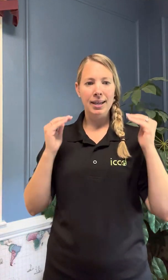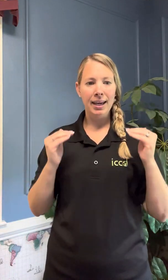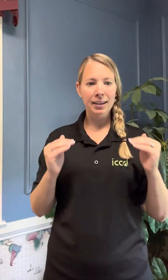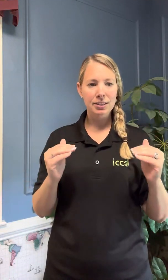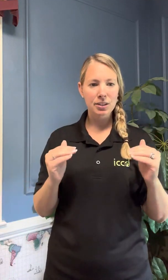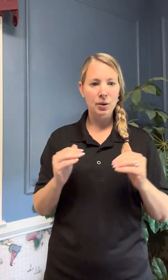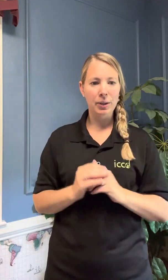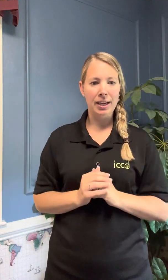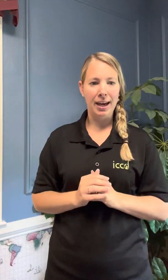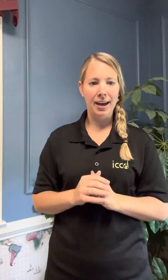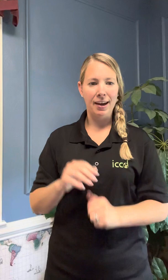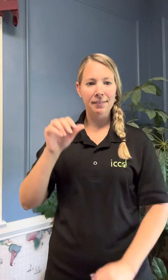Next, we have